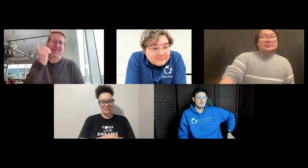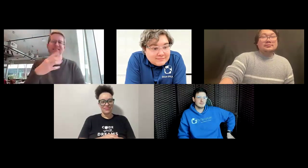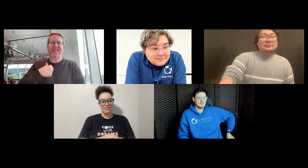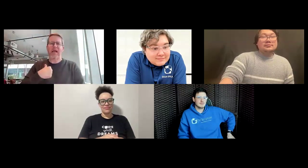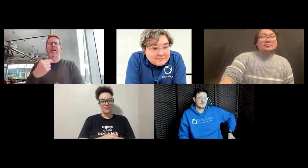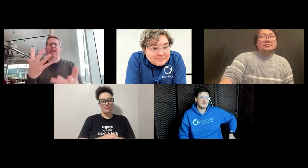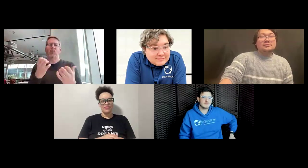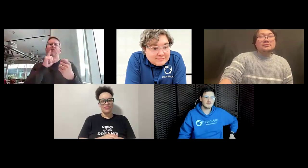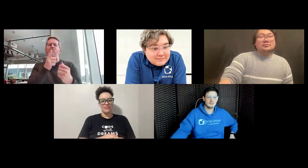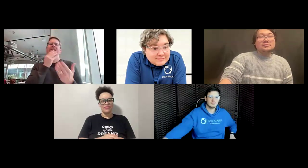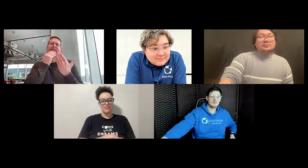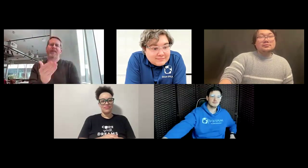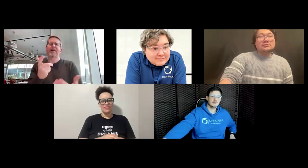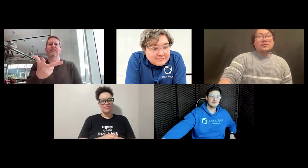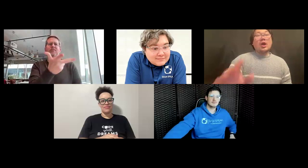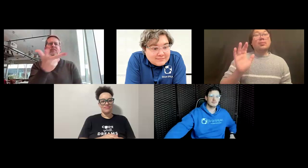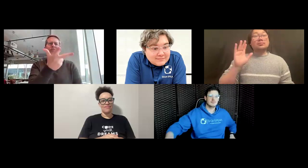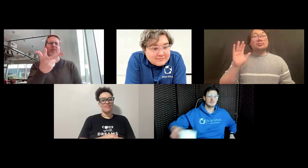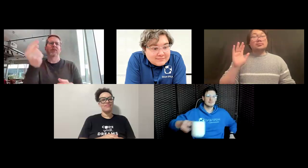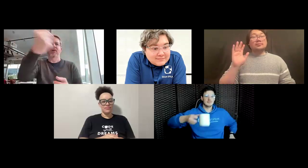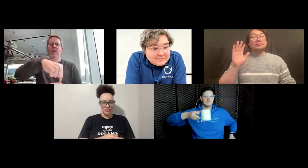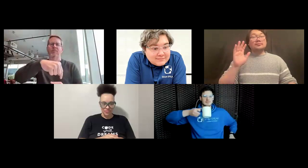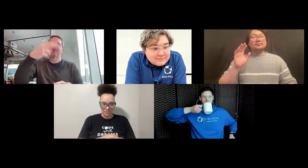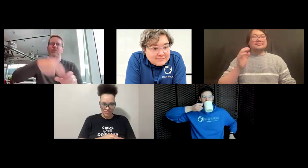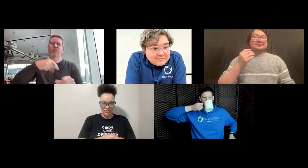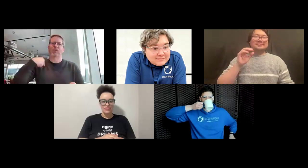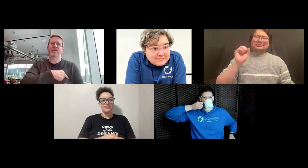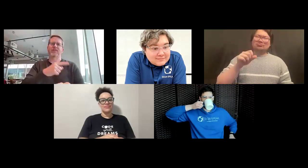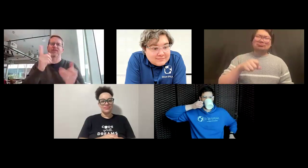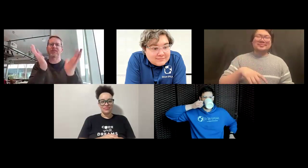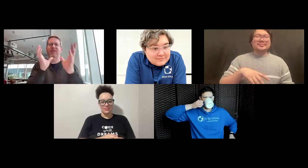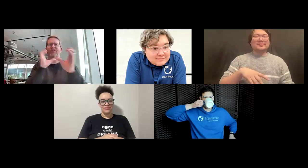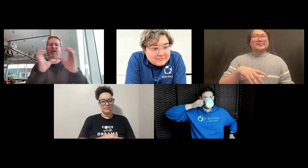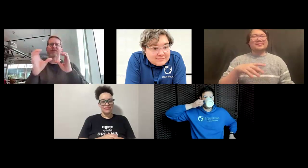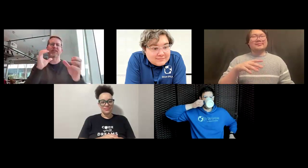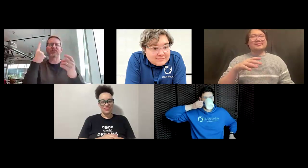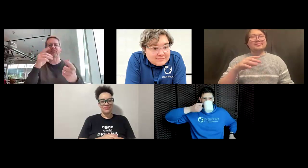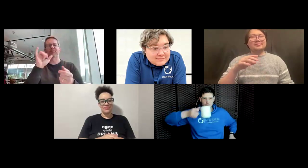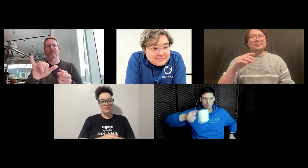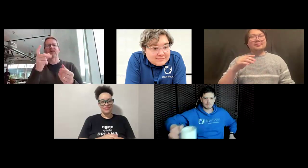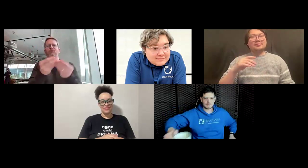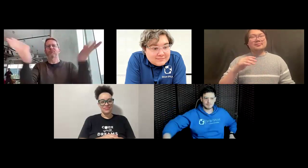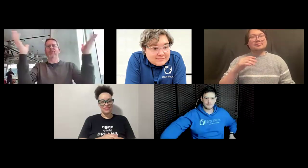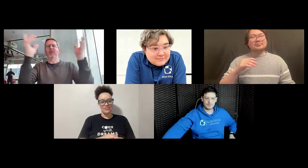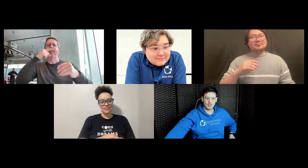So I want to say thank you from both Destiny and I, for the three of you, to join our conversation today,